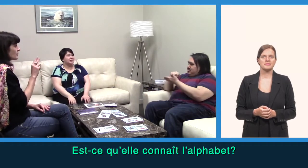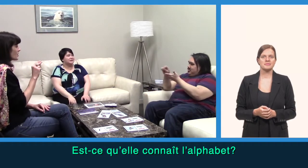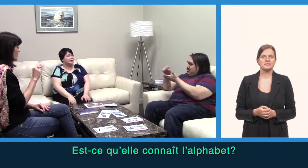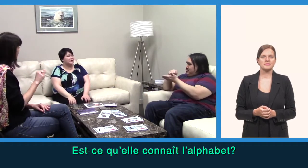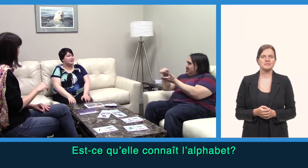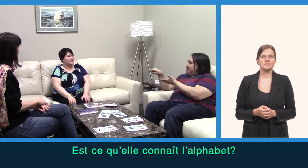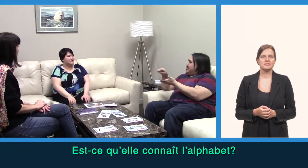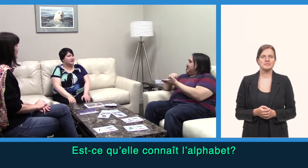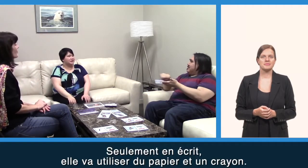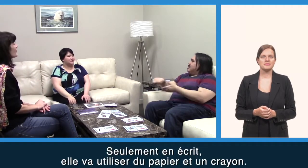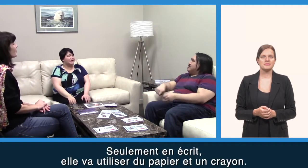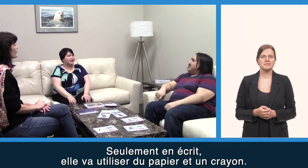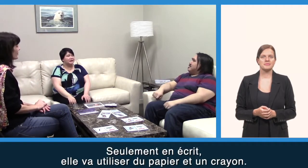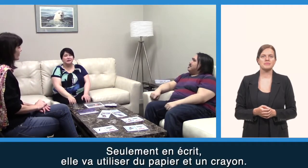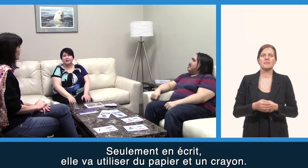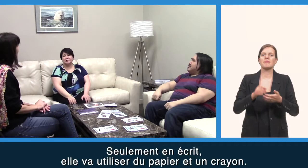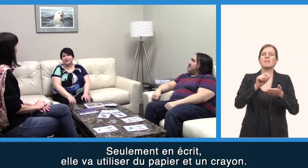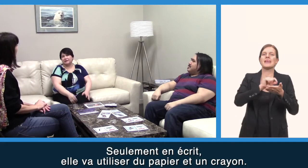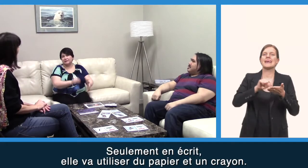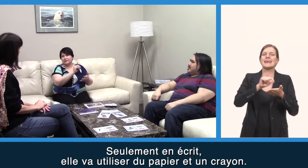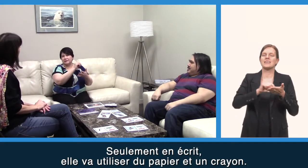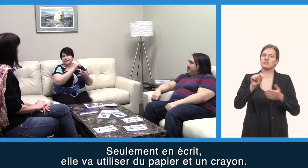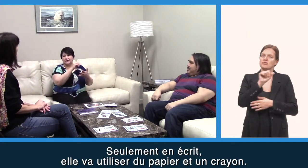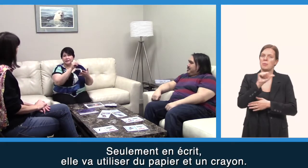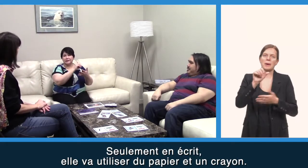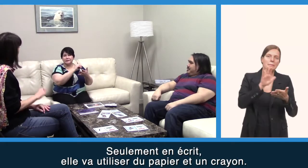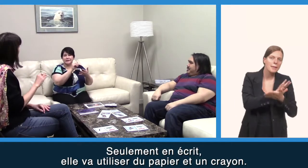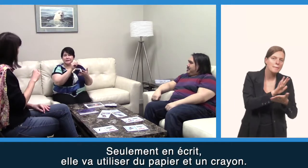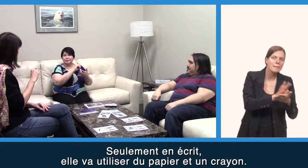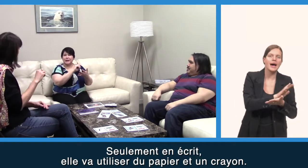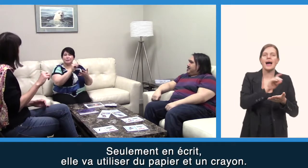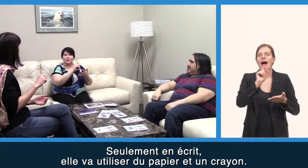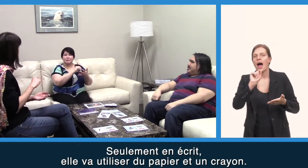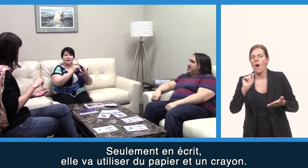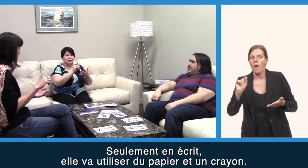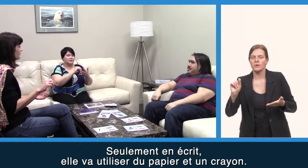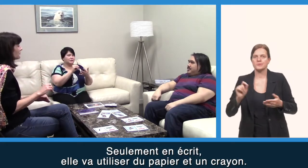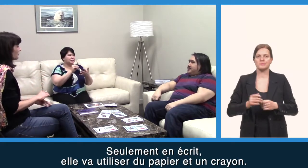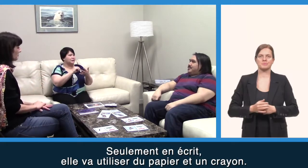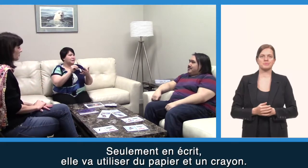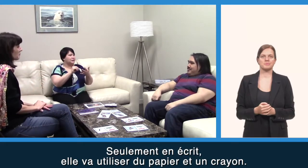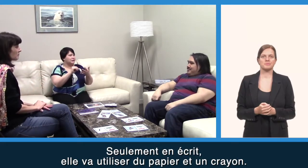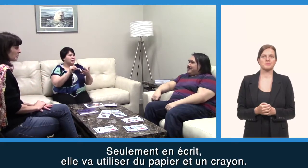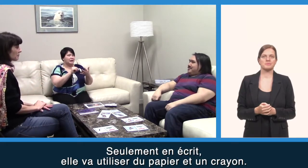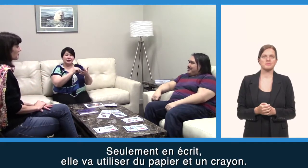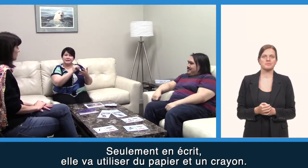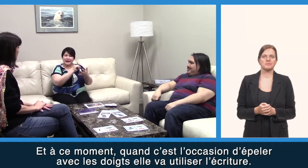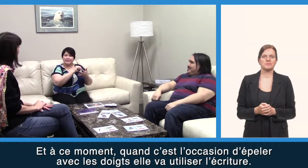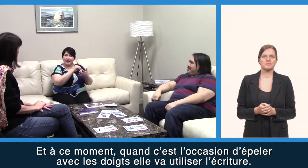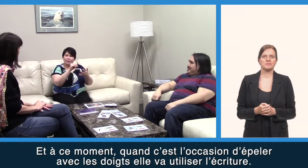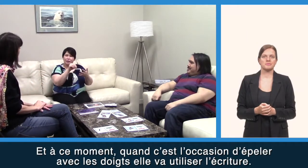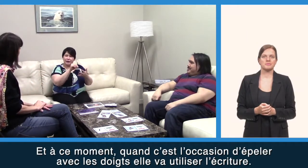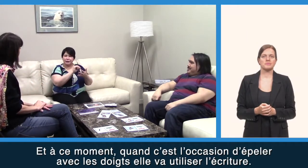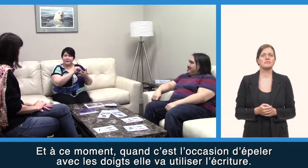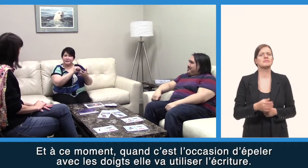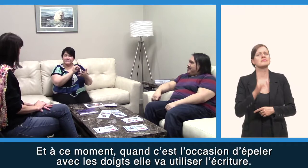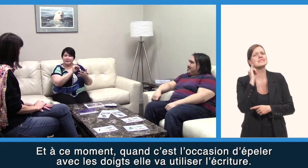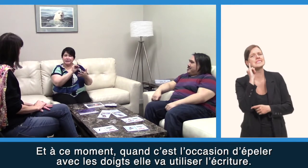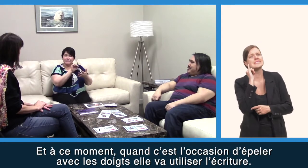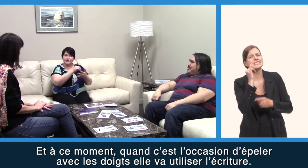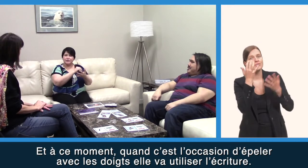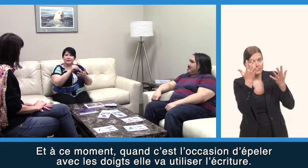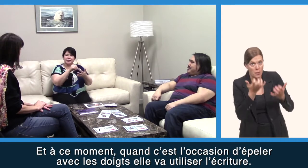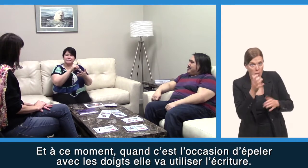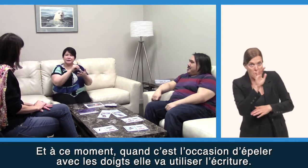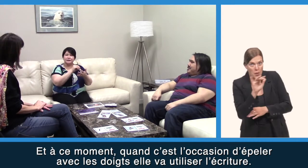No, she doesn't. Just writing, she'll start using paper and pen to, I guess at that point when it's